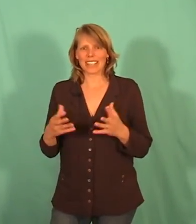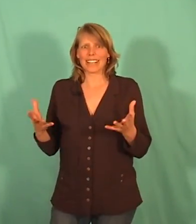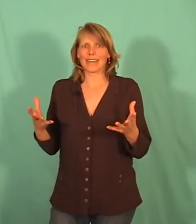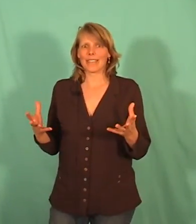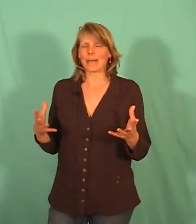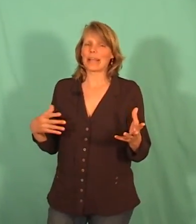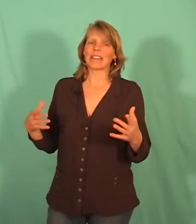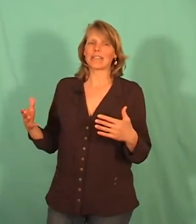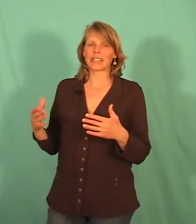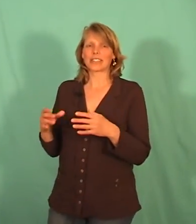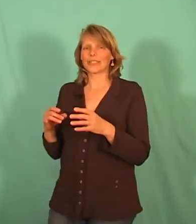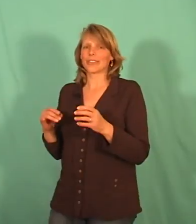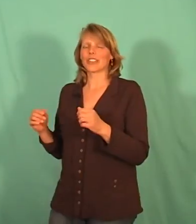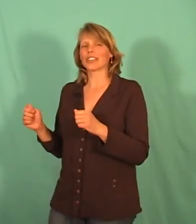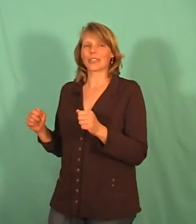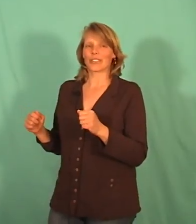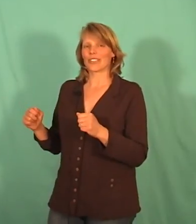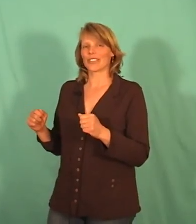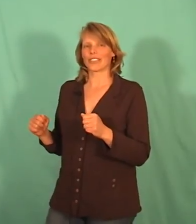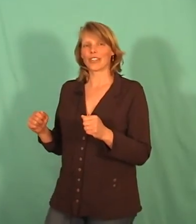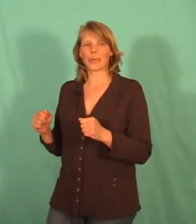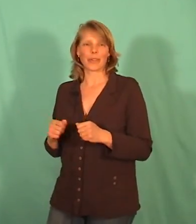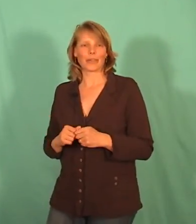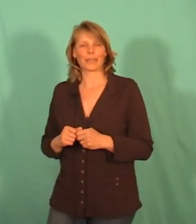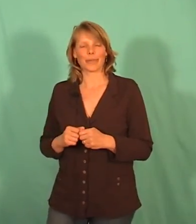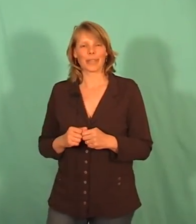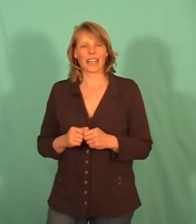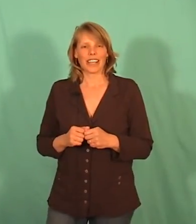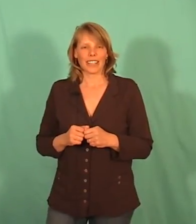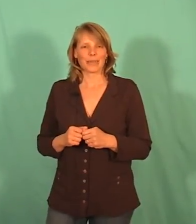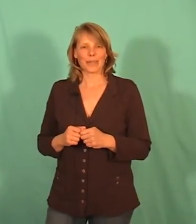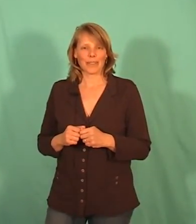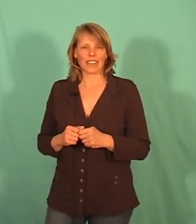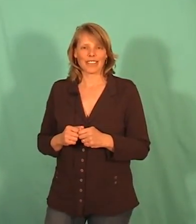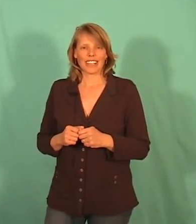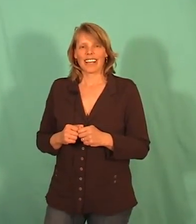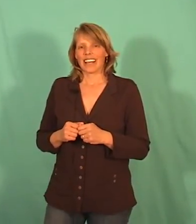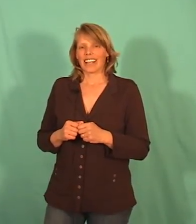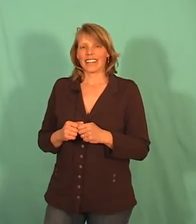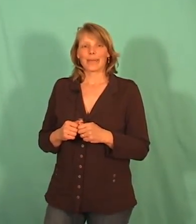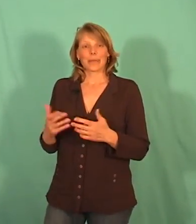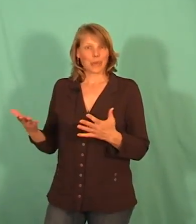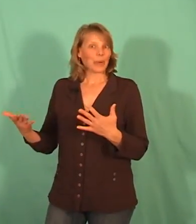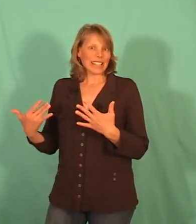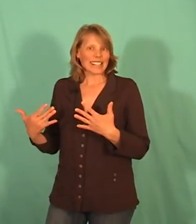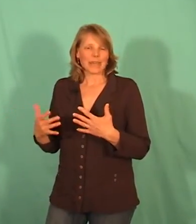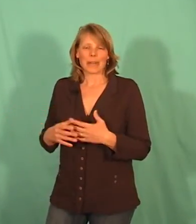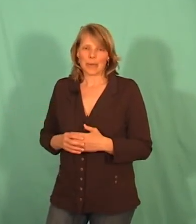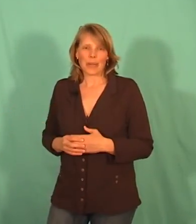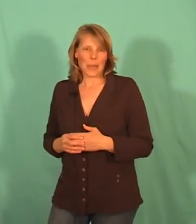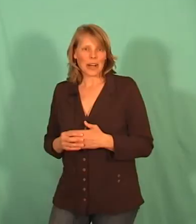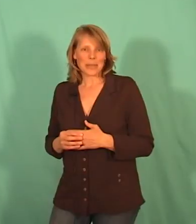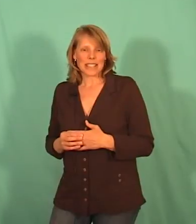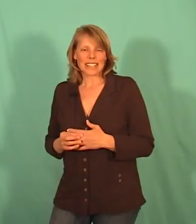loved them. They loved little jingles to go with their food, and it was fun. And they would request them. They wanted me to sing,